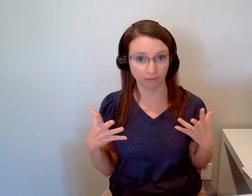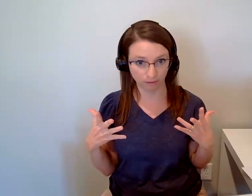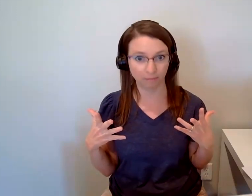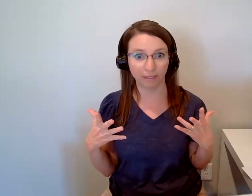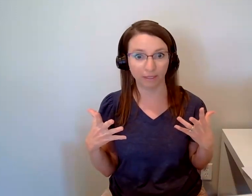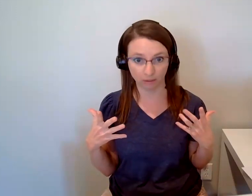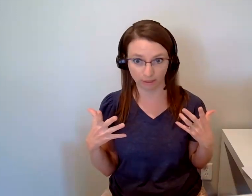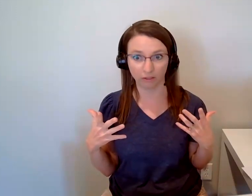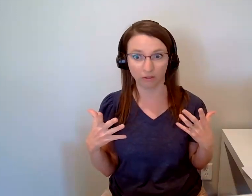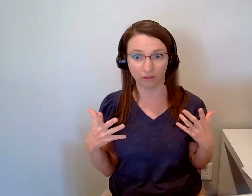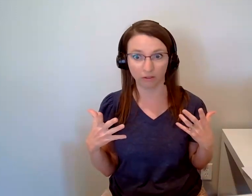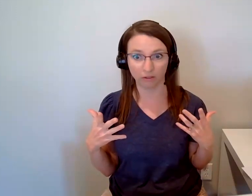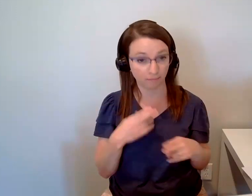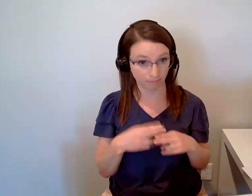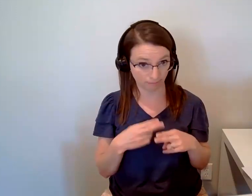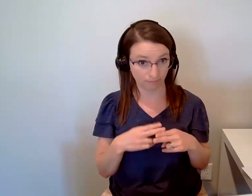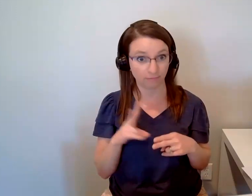is by nodding our head.